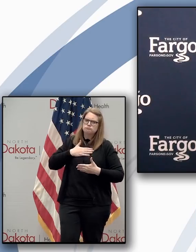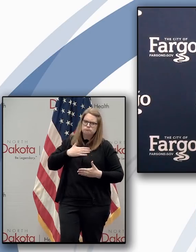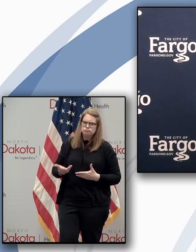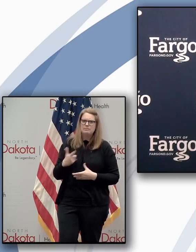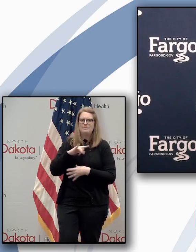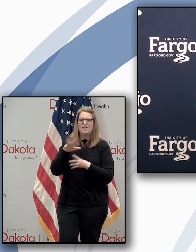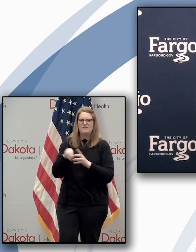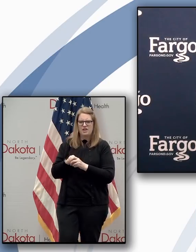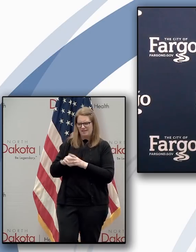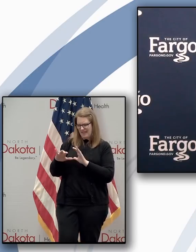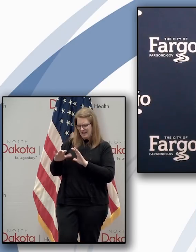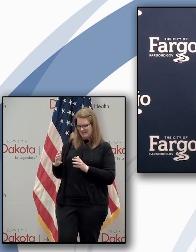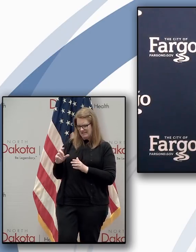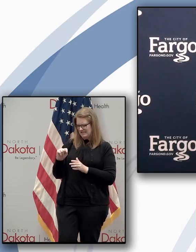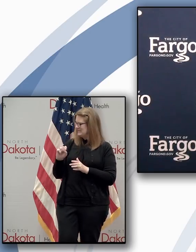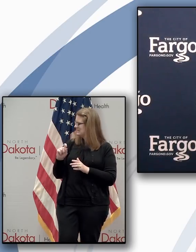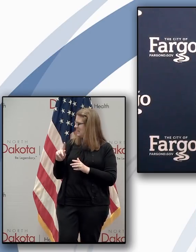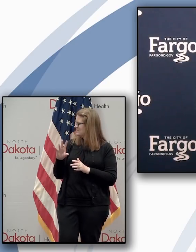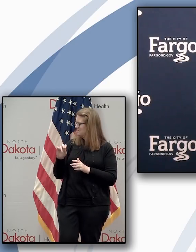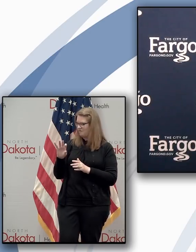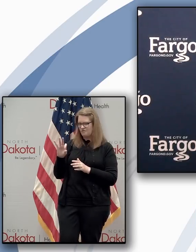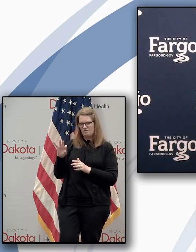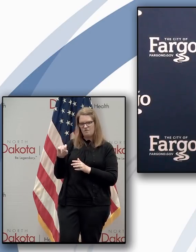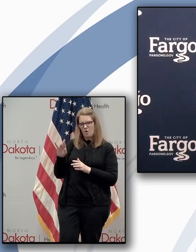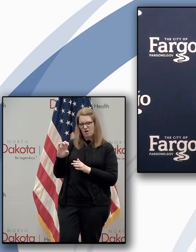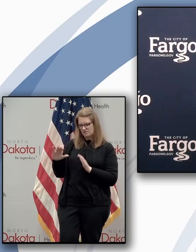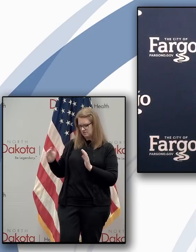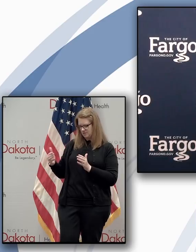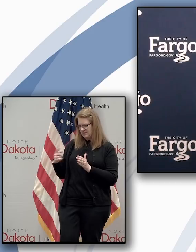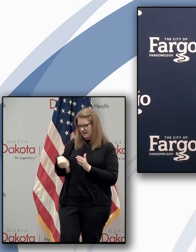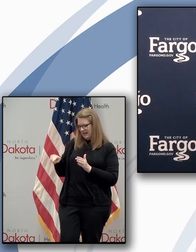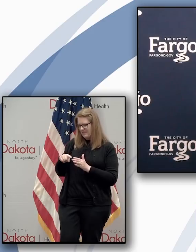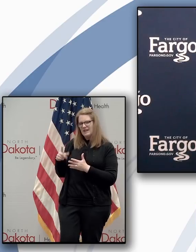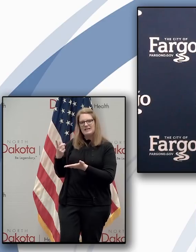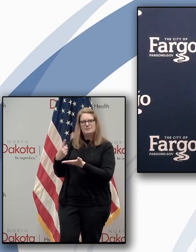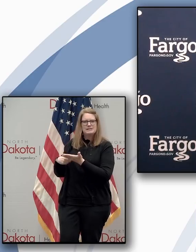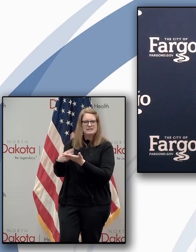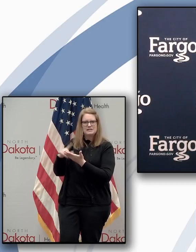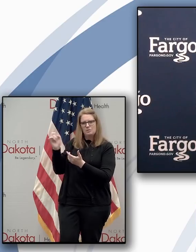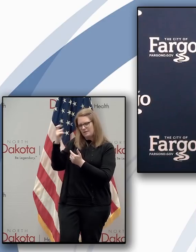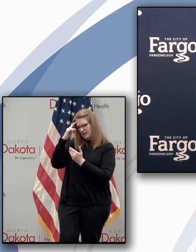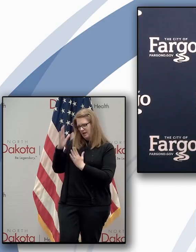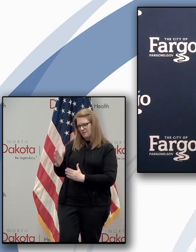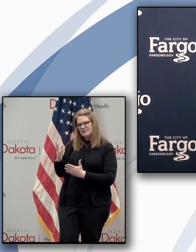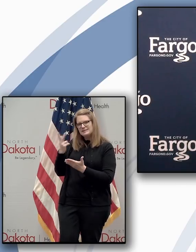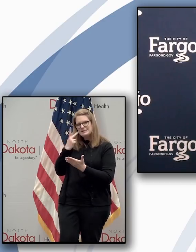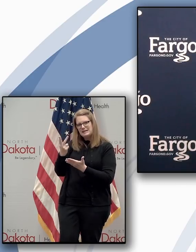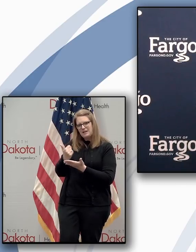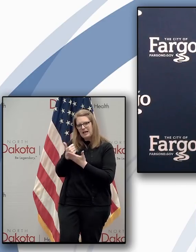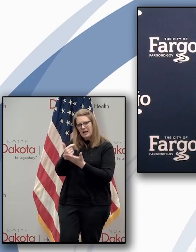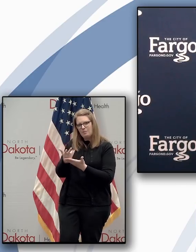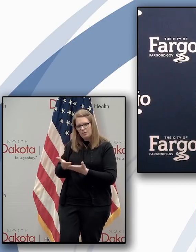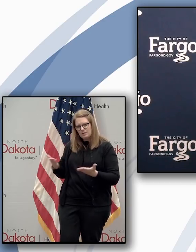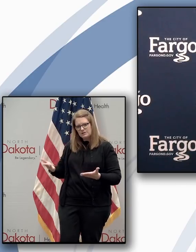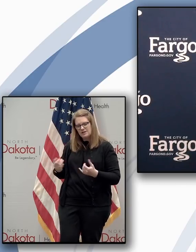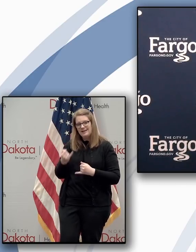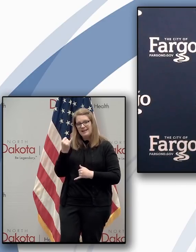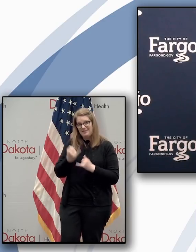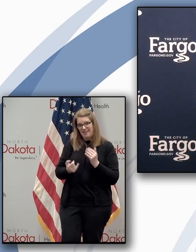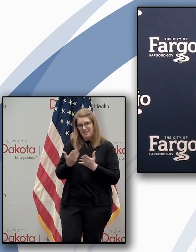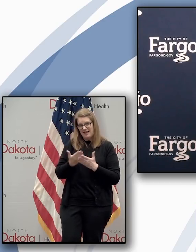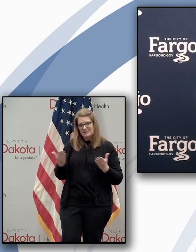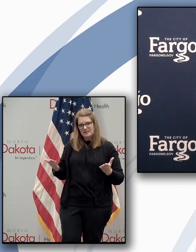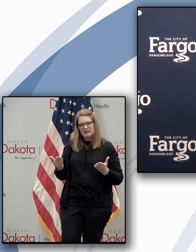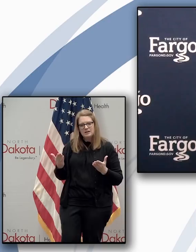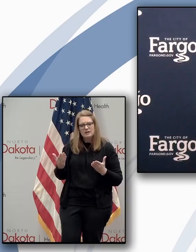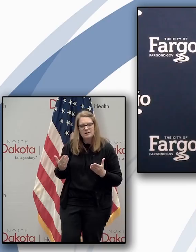we've assembled. And he's going to be talking to his governor as well to see what they can do for resources. And the last thing I have to say, because you